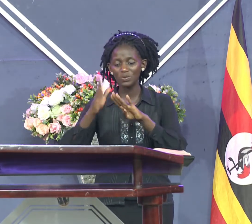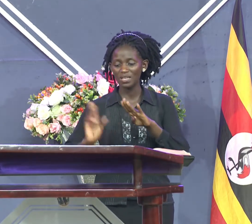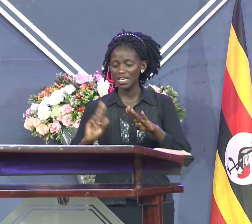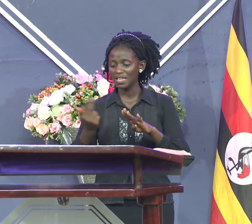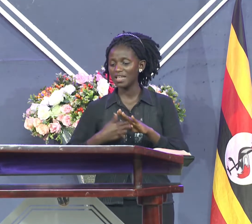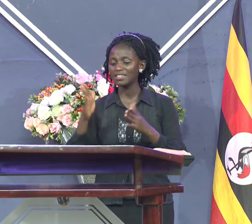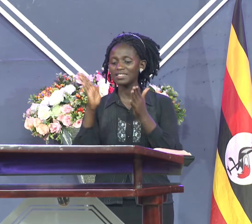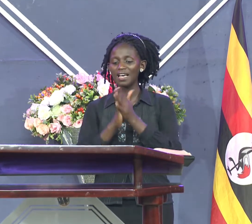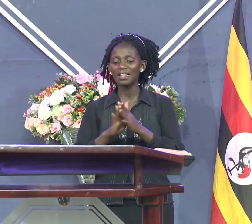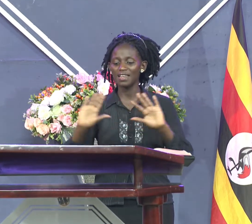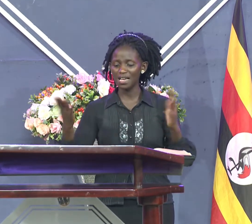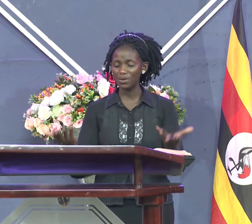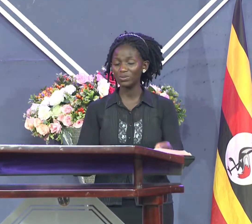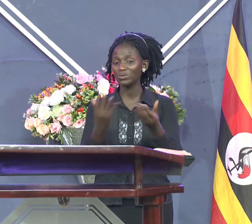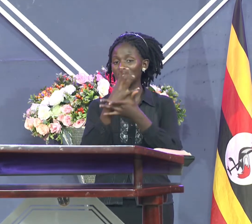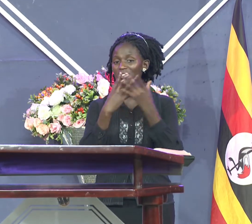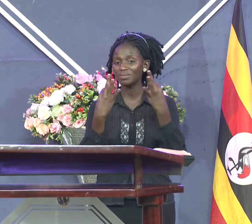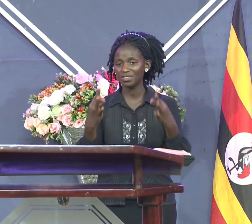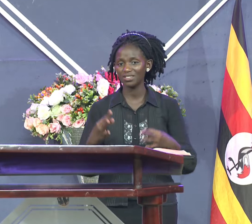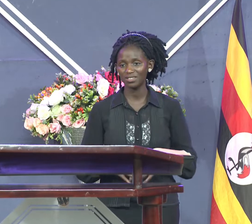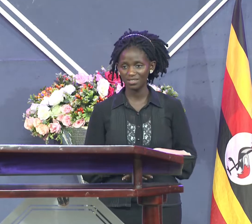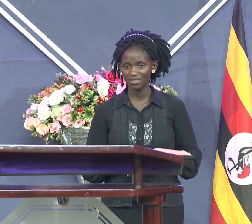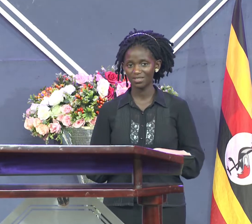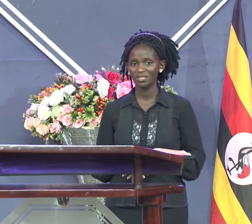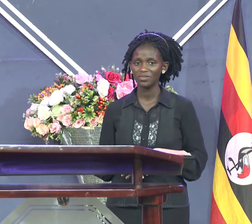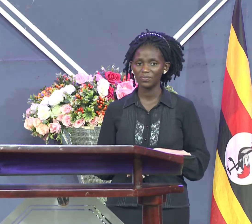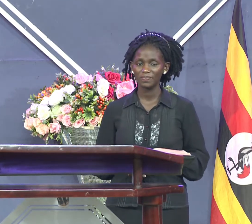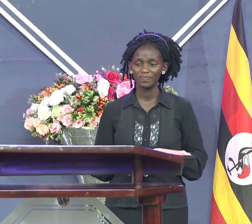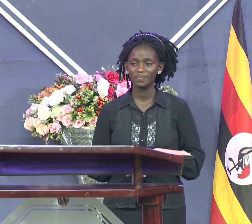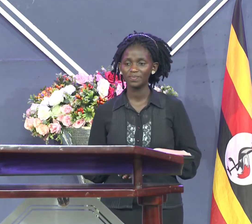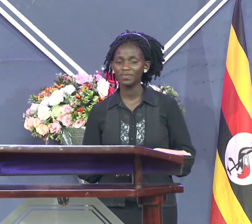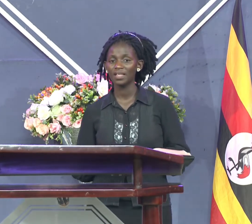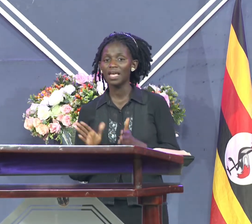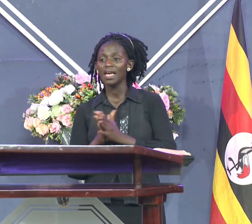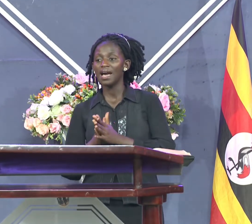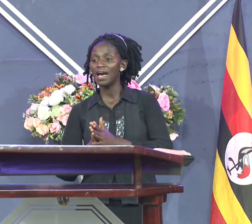words. Friends, we need the Holy Spirit to instruct us and guide us.